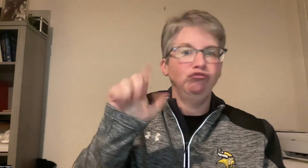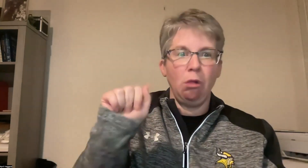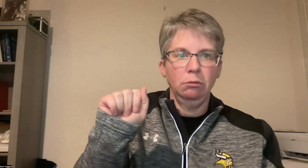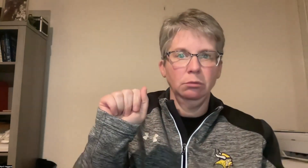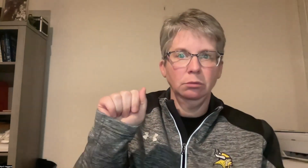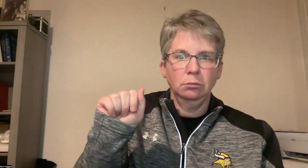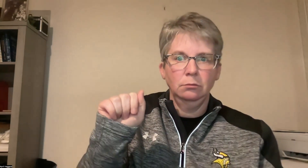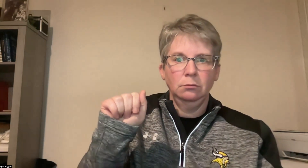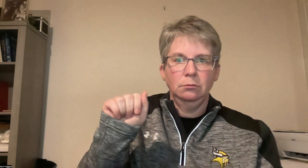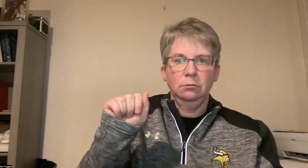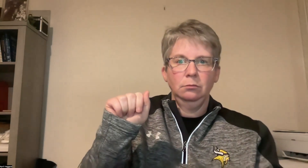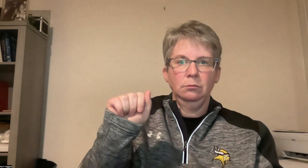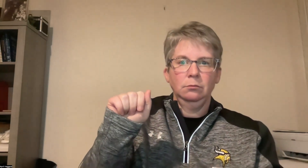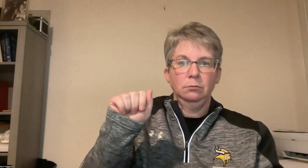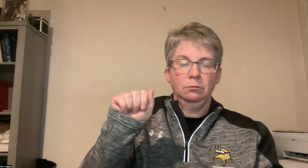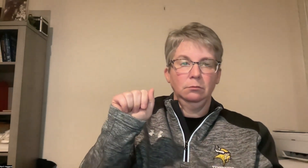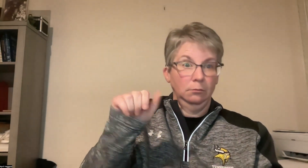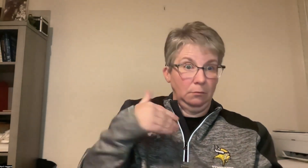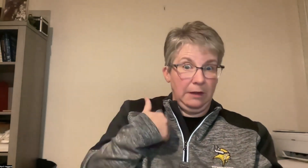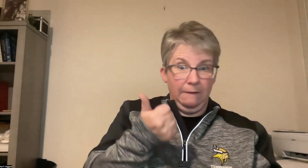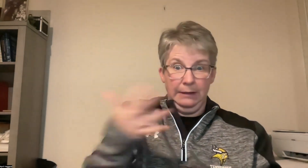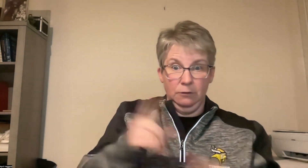see who's here now? Angela.